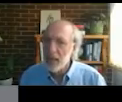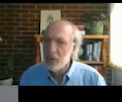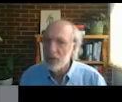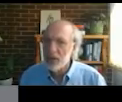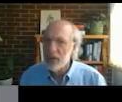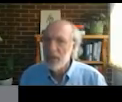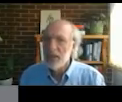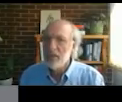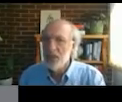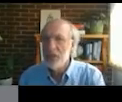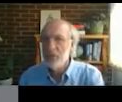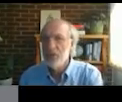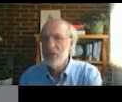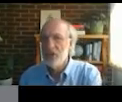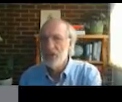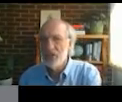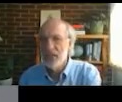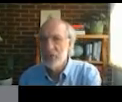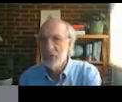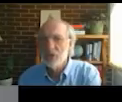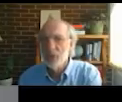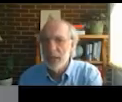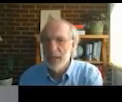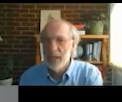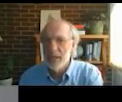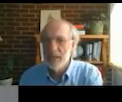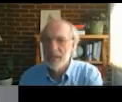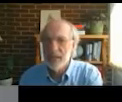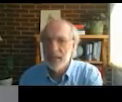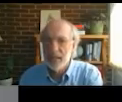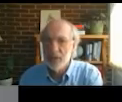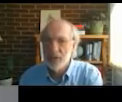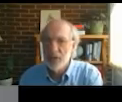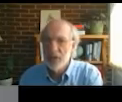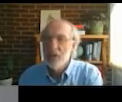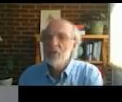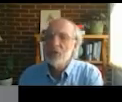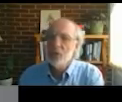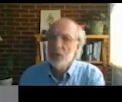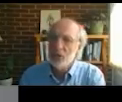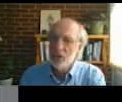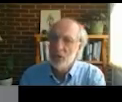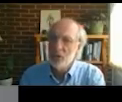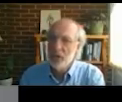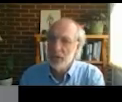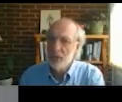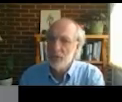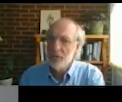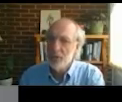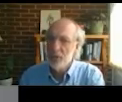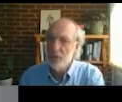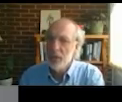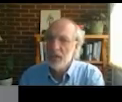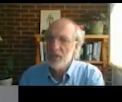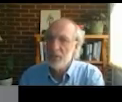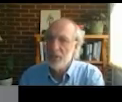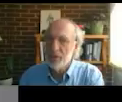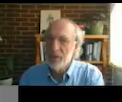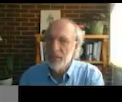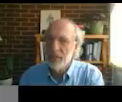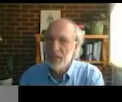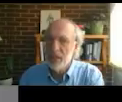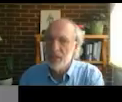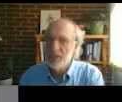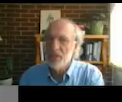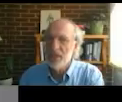be counting, and Tanya will teach us to count to 20 in sign language. She will also then review some of